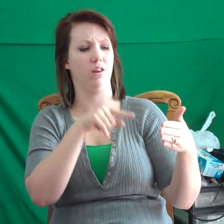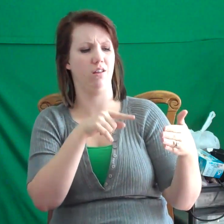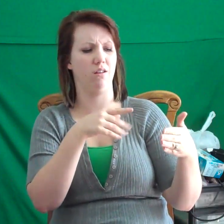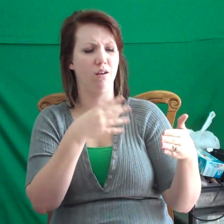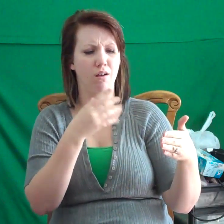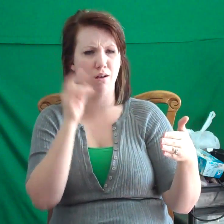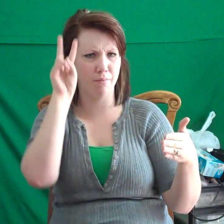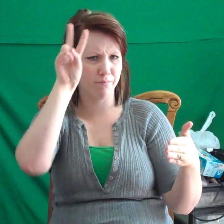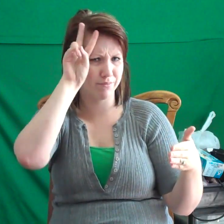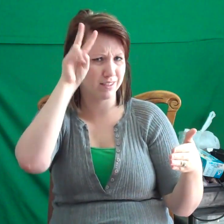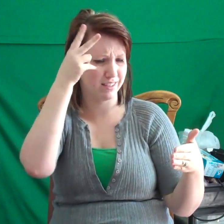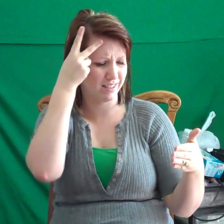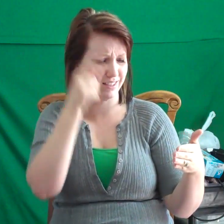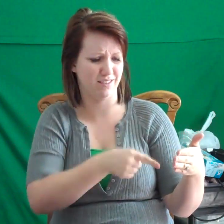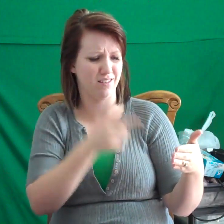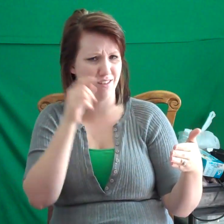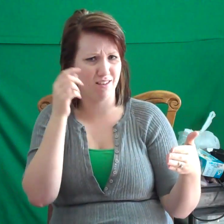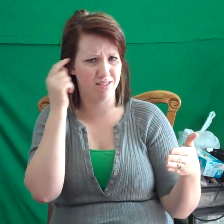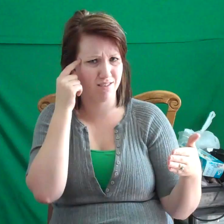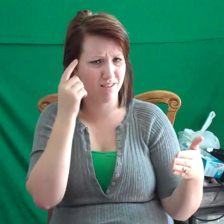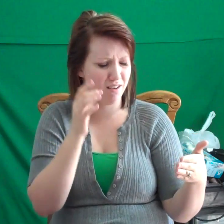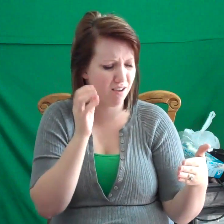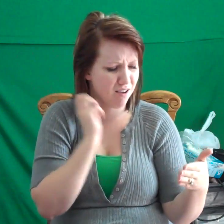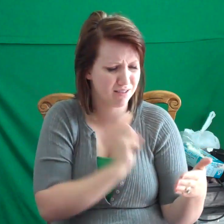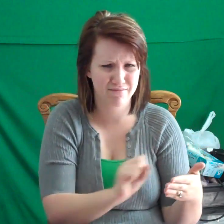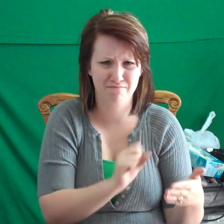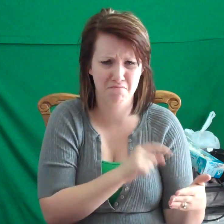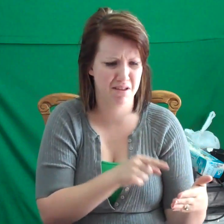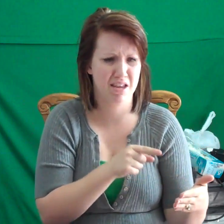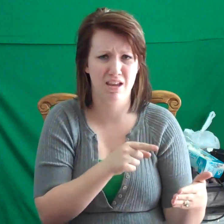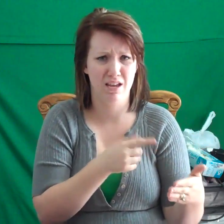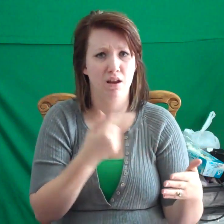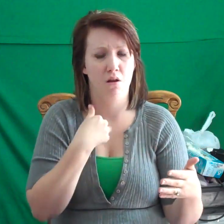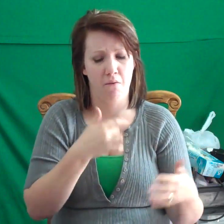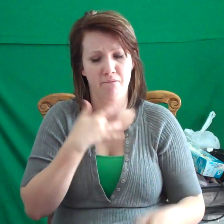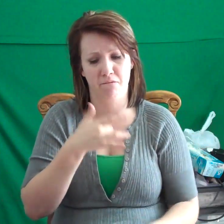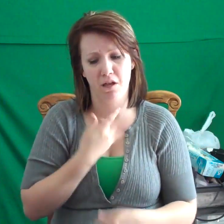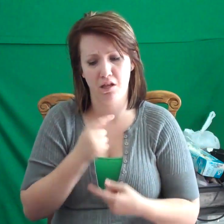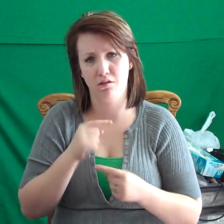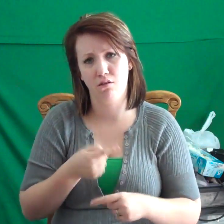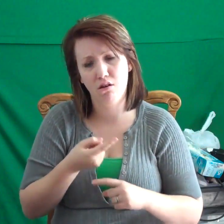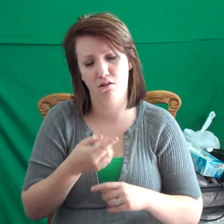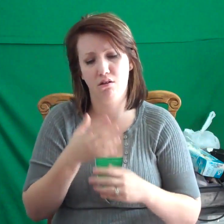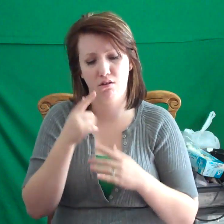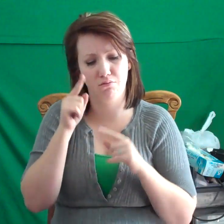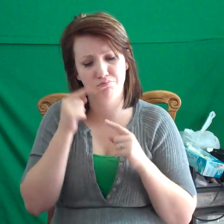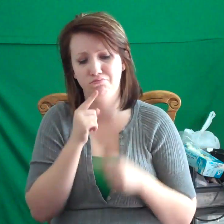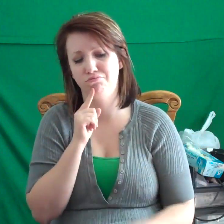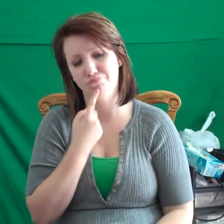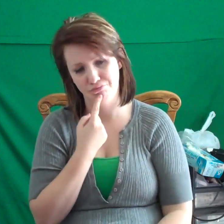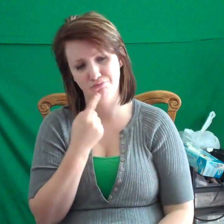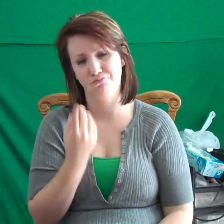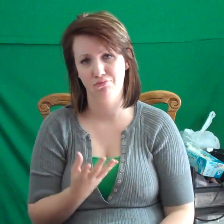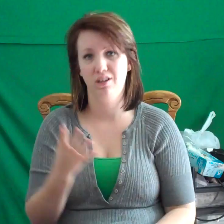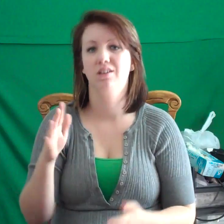being funny. And then you know how your feelings can get hurt and such. So when